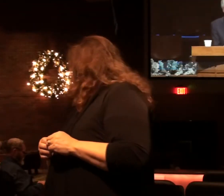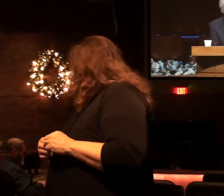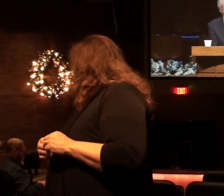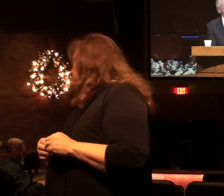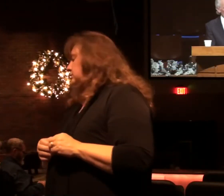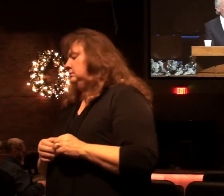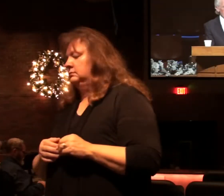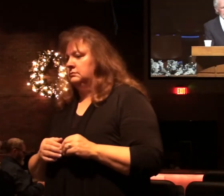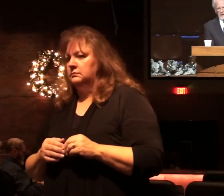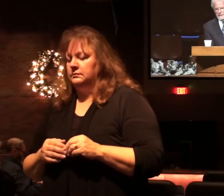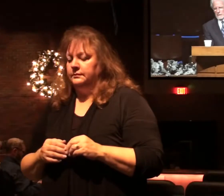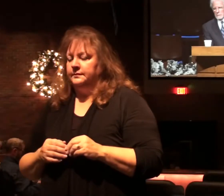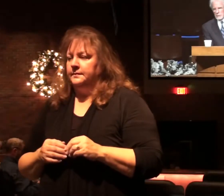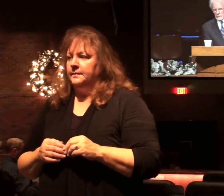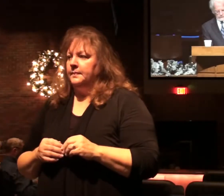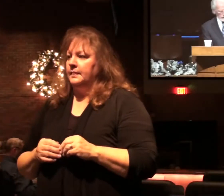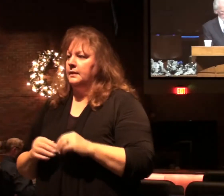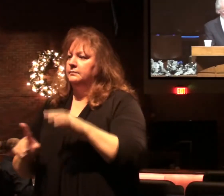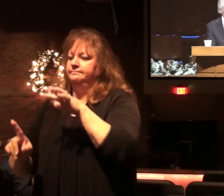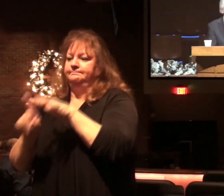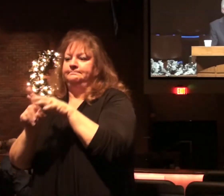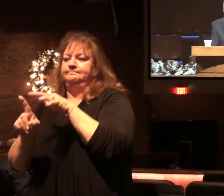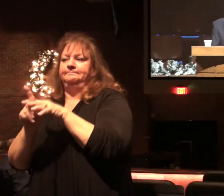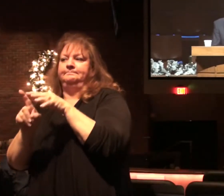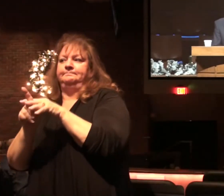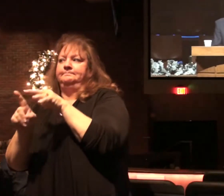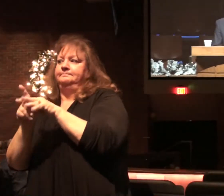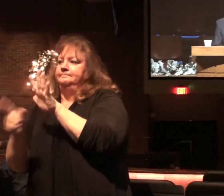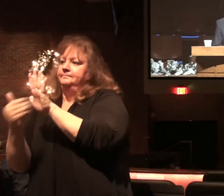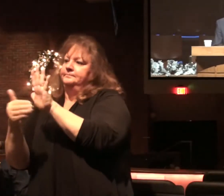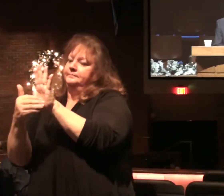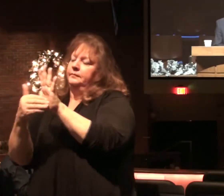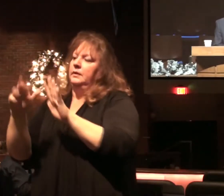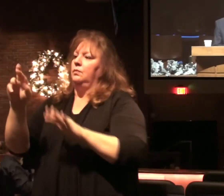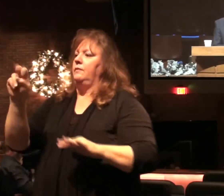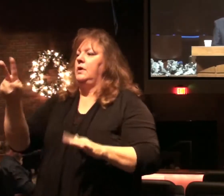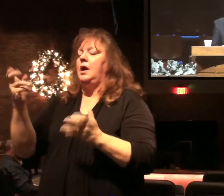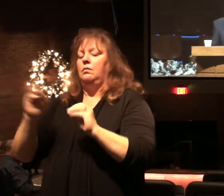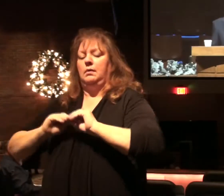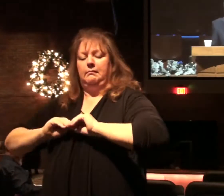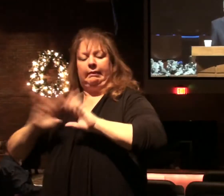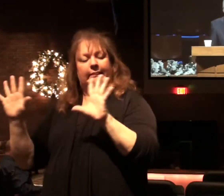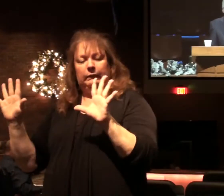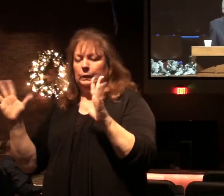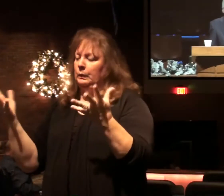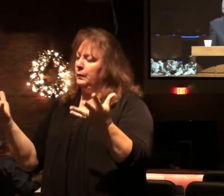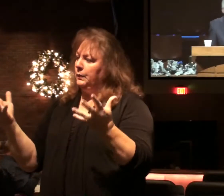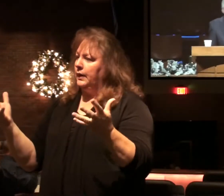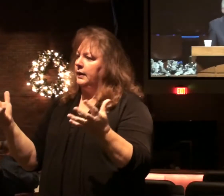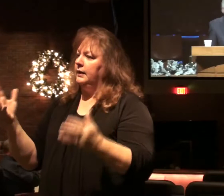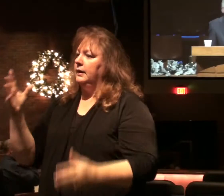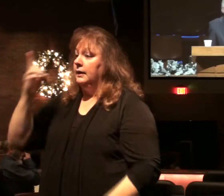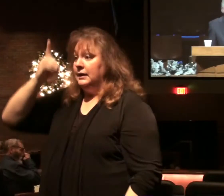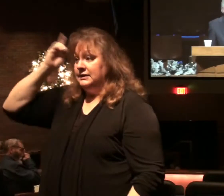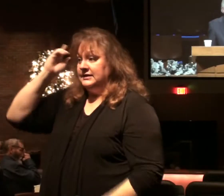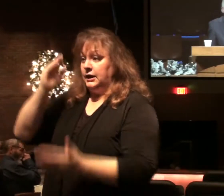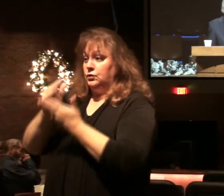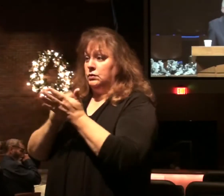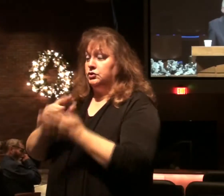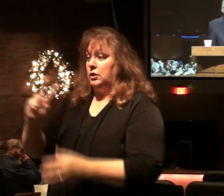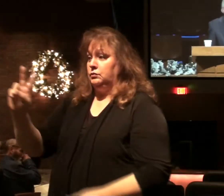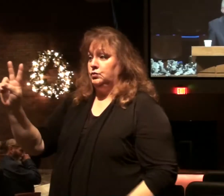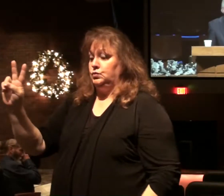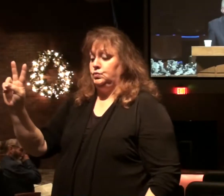We're going to see this again and again in the book of Revelation. So I want to be clear. And Daniel chapter